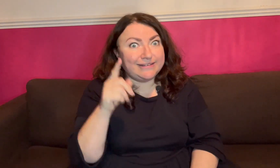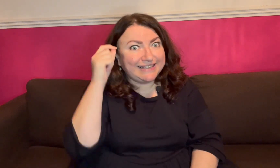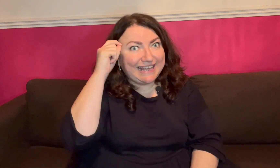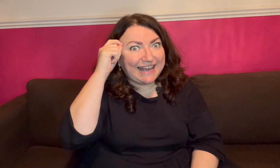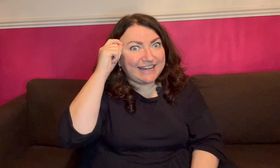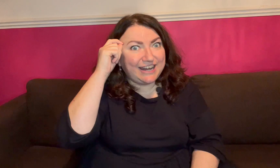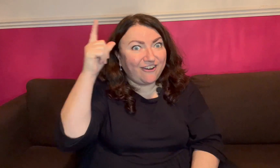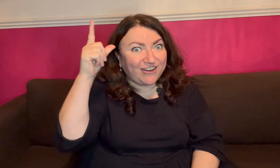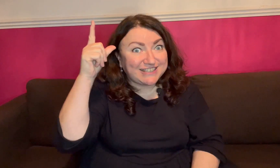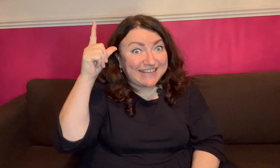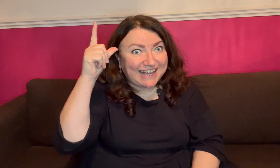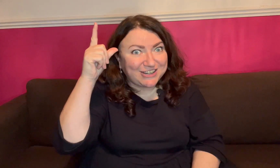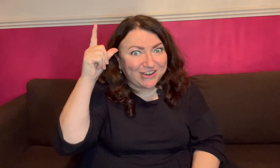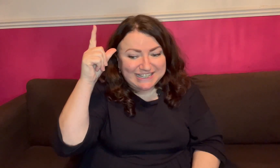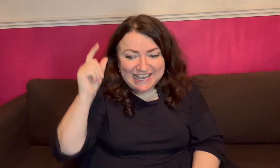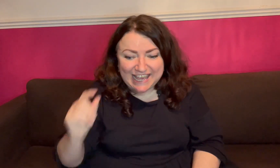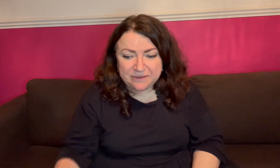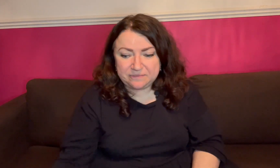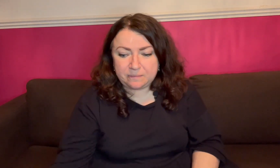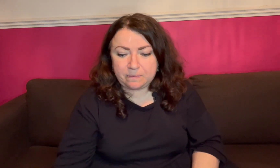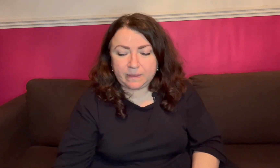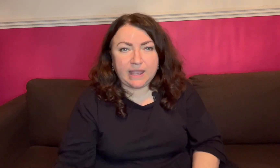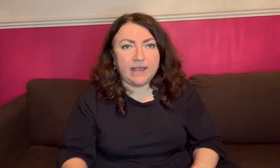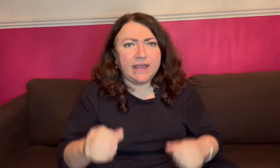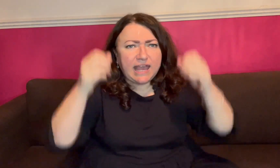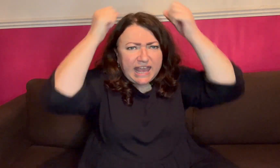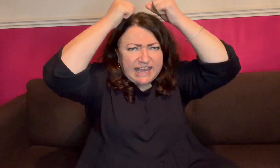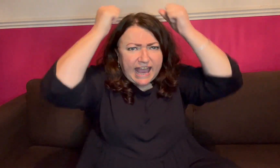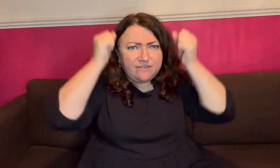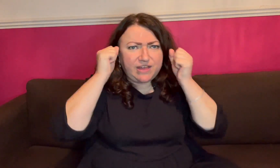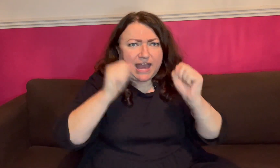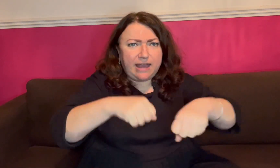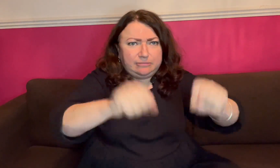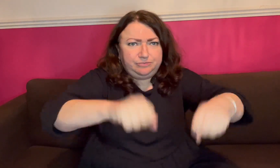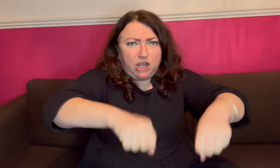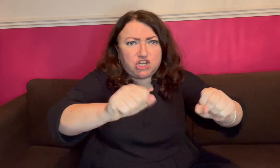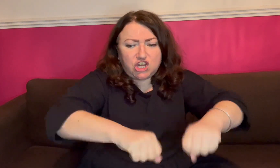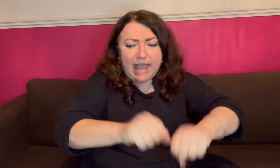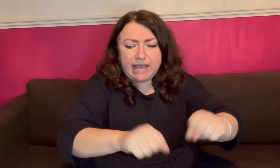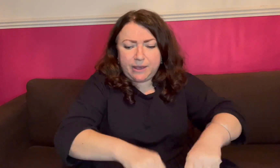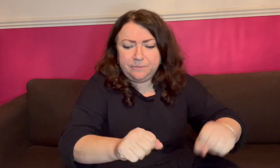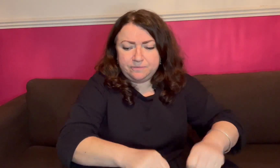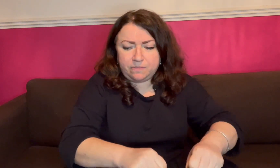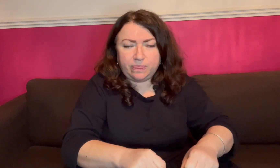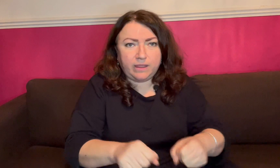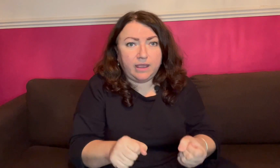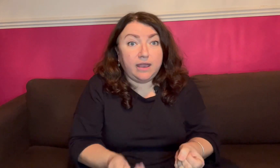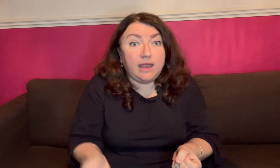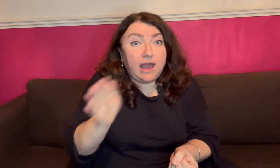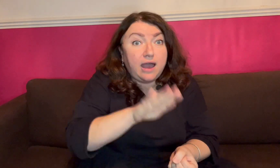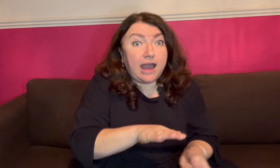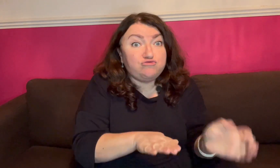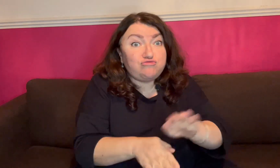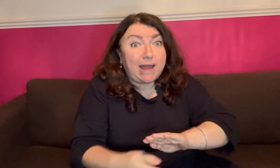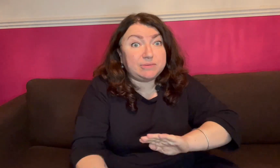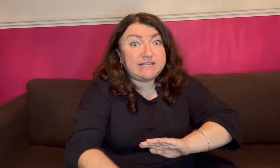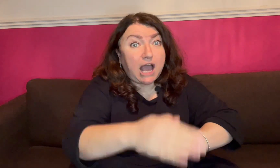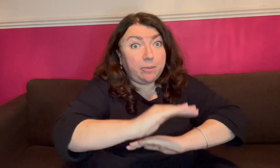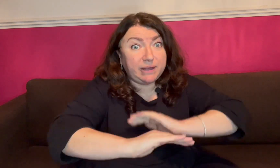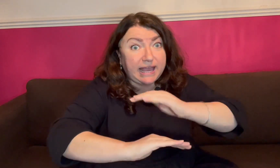At last he had an idea. He gave the hat a shake and wrapped it up